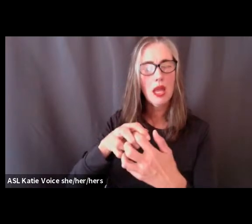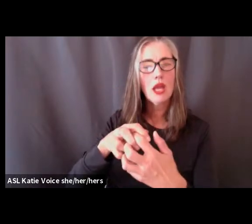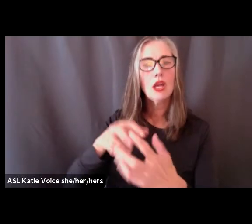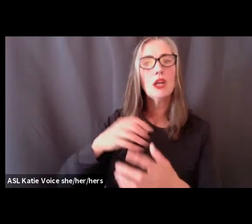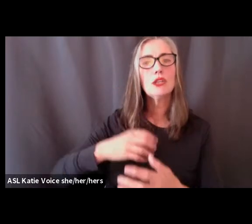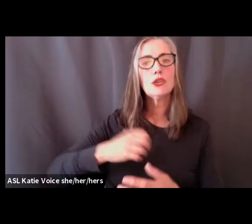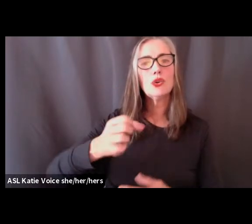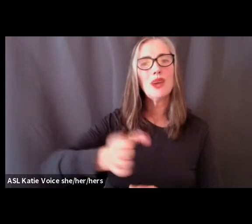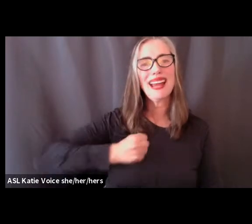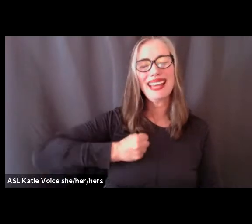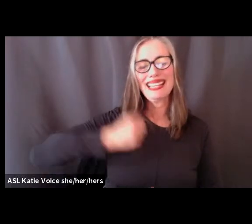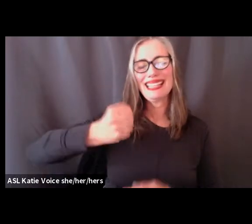delegates who are appointed by